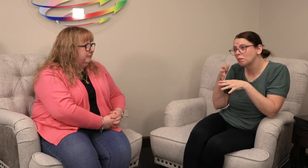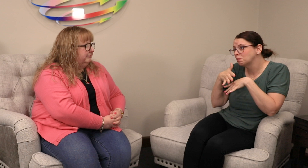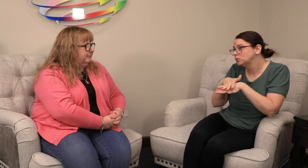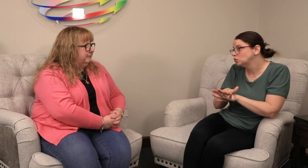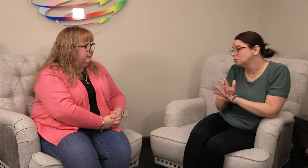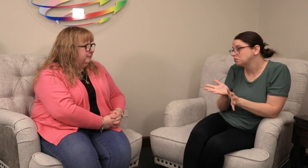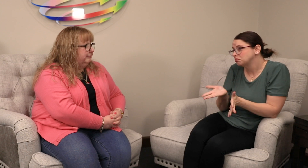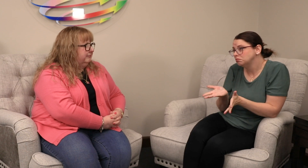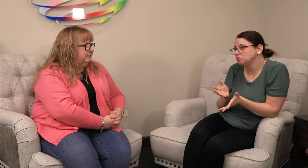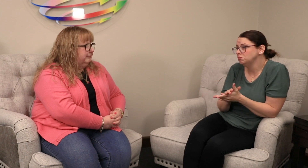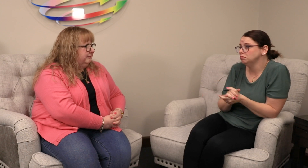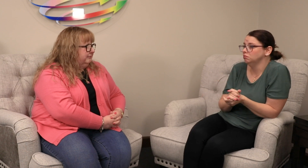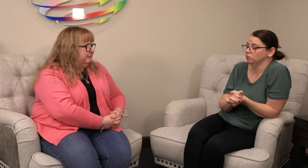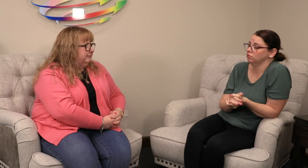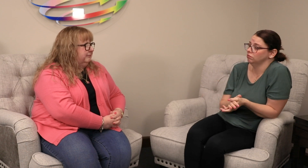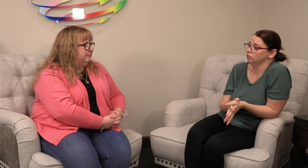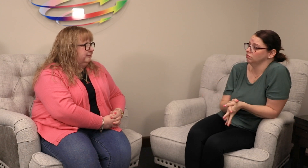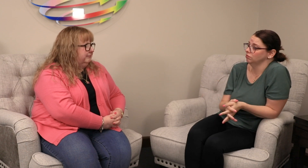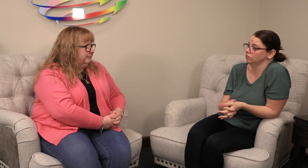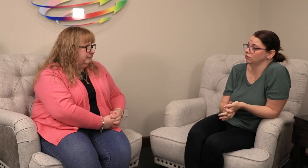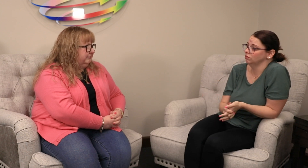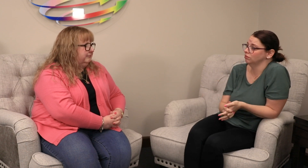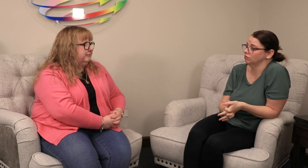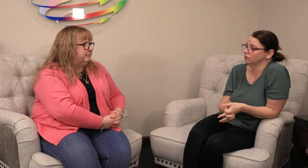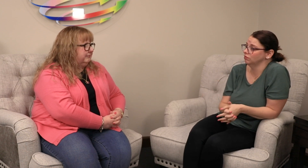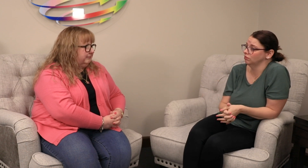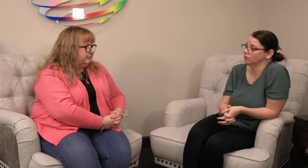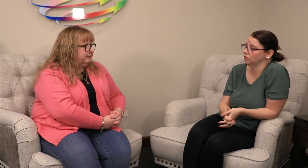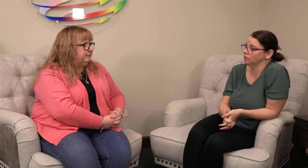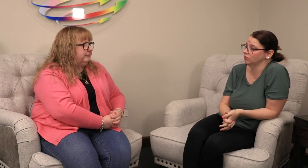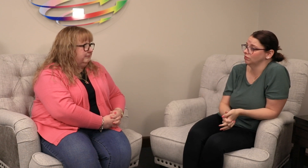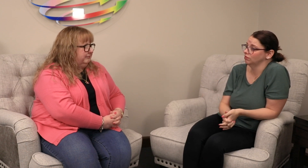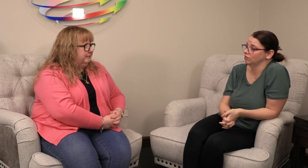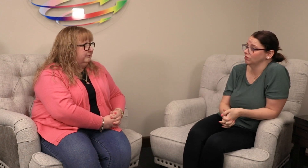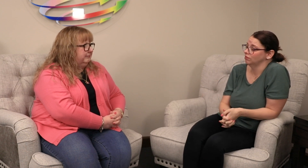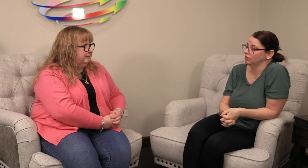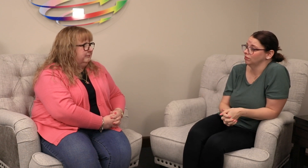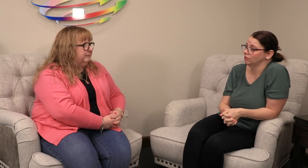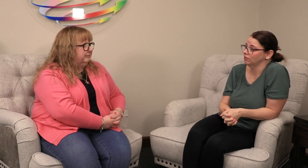earlier, whether mainstream or residential, it might kind of ease some of that tension.